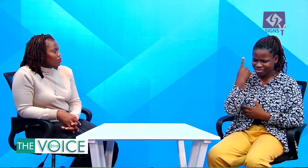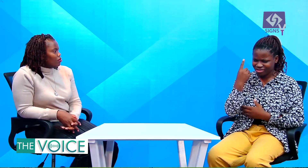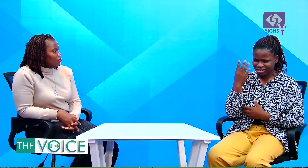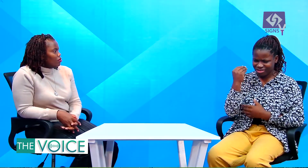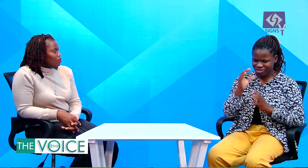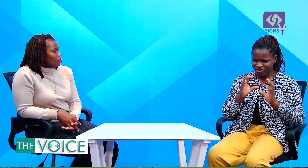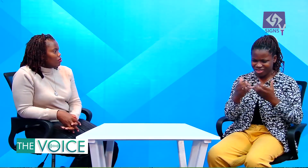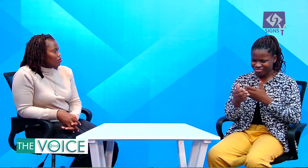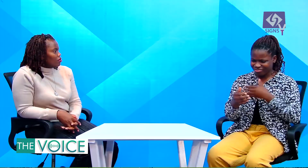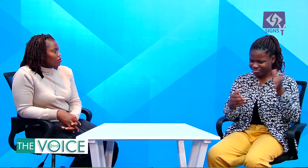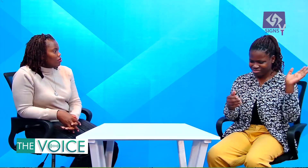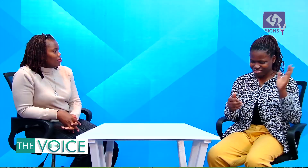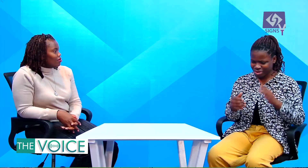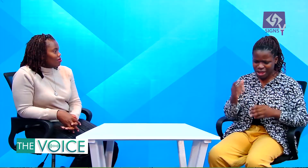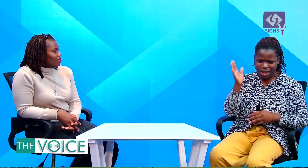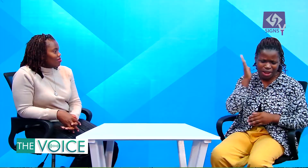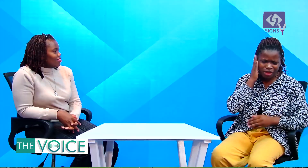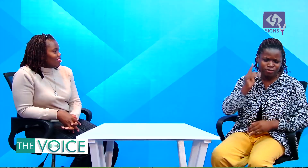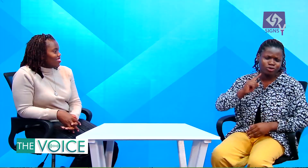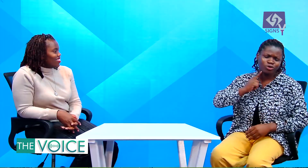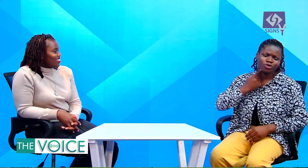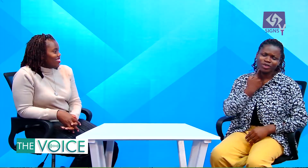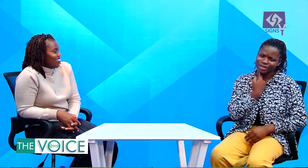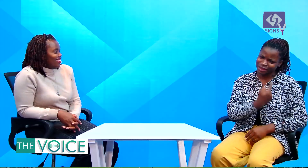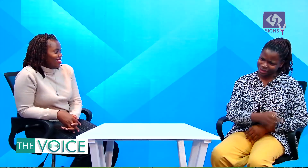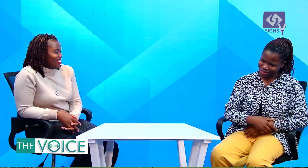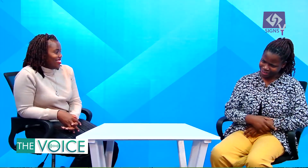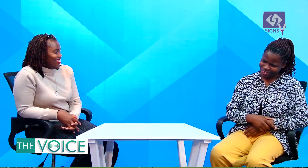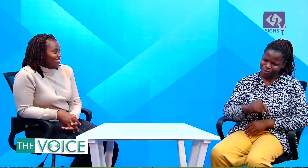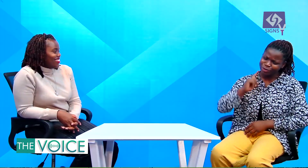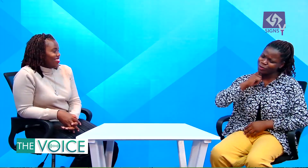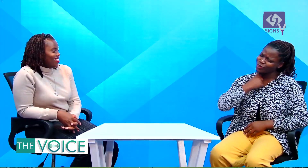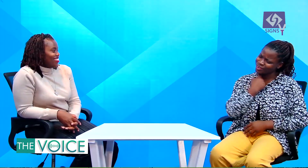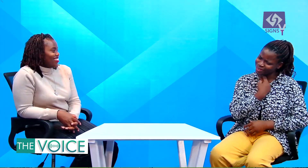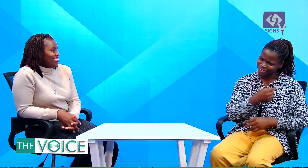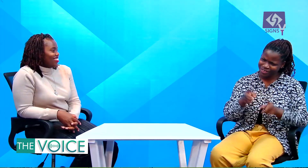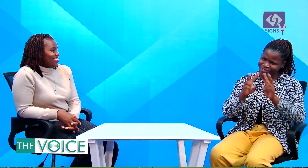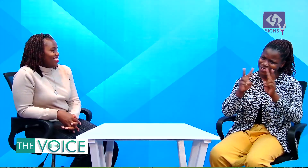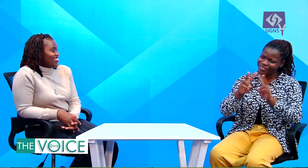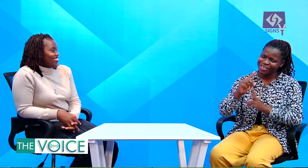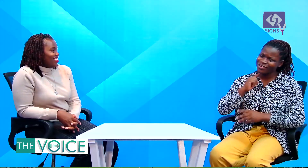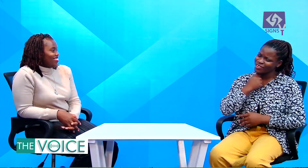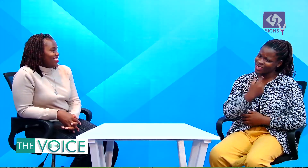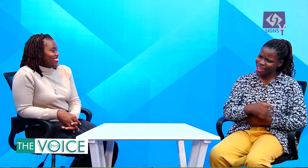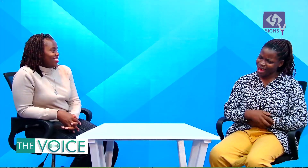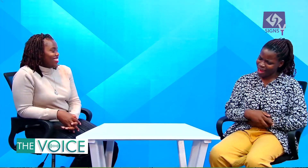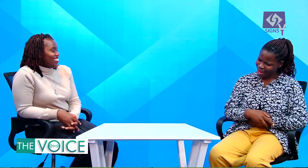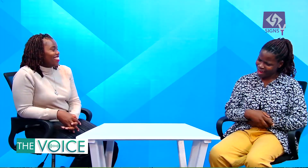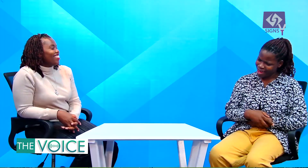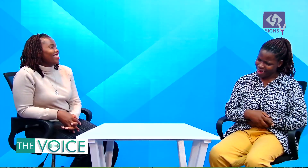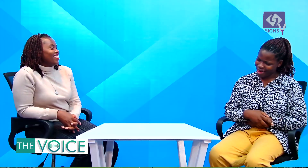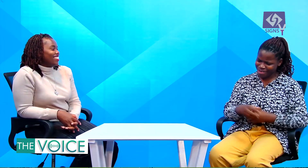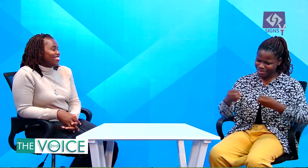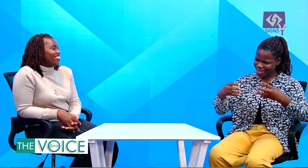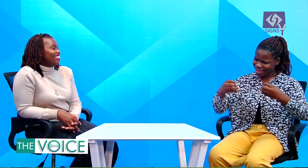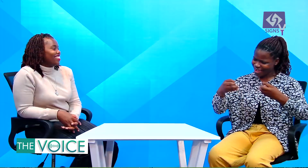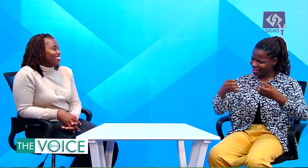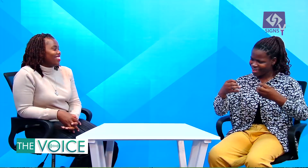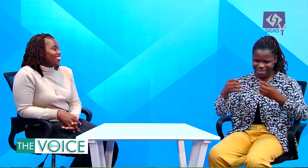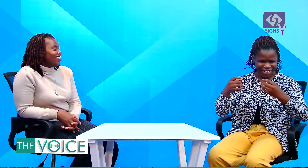henceforth, I think I even forgot about hearing world, and the deaf world became much, much sweeter and much, much convenient for me.